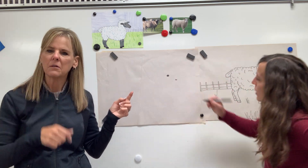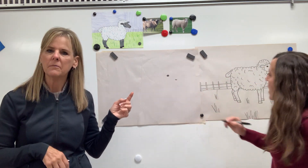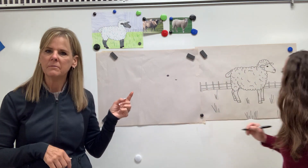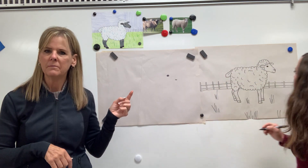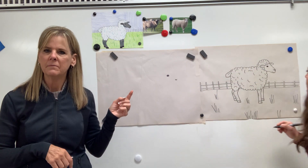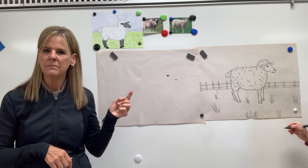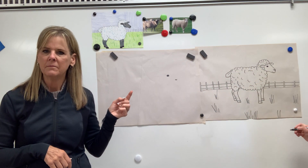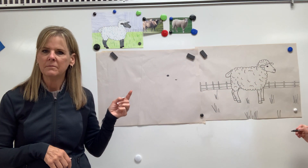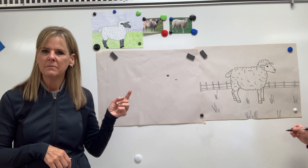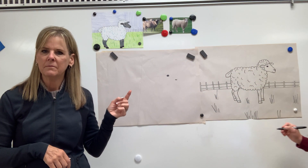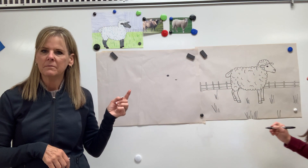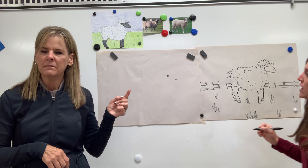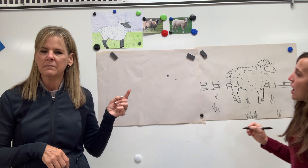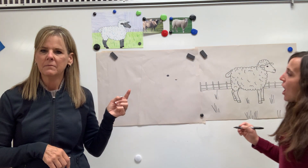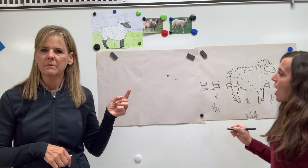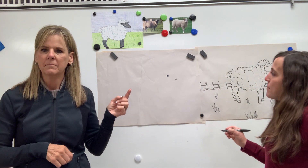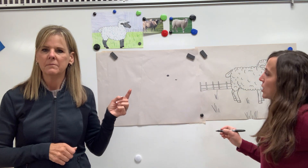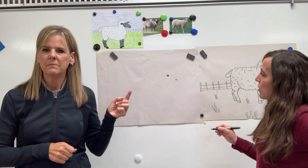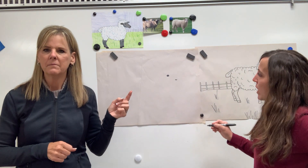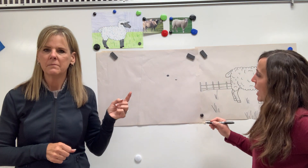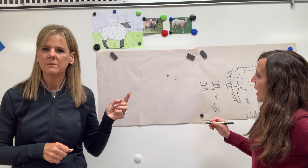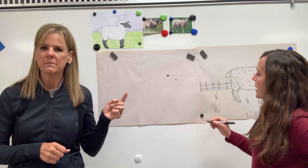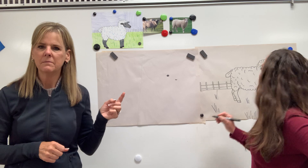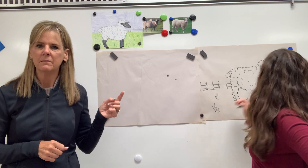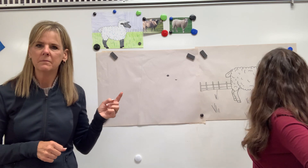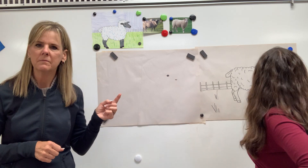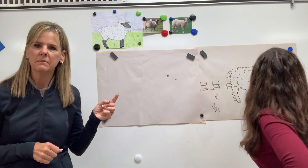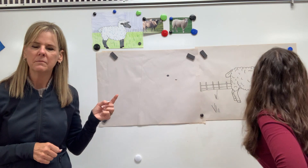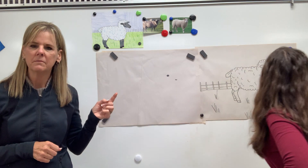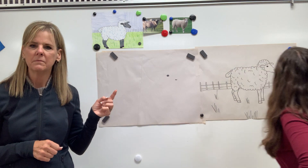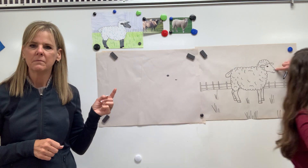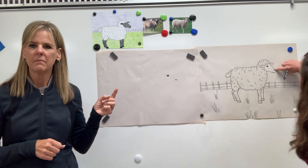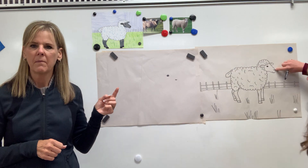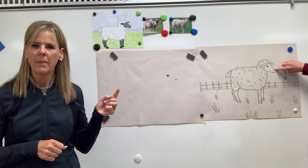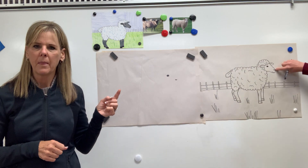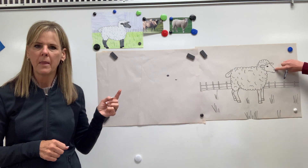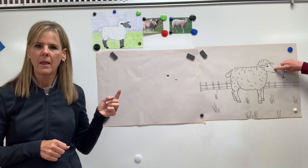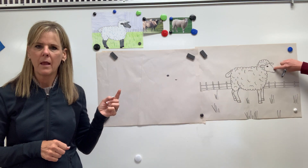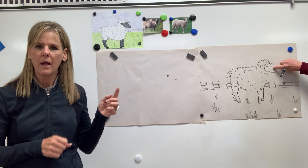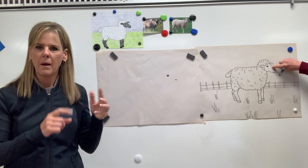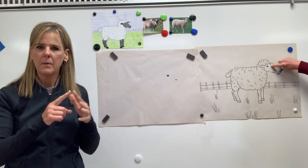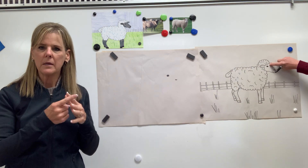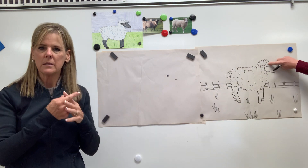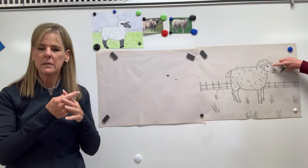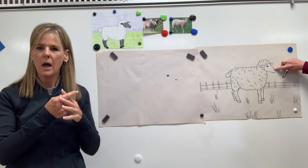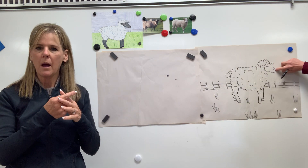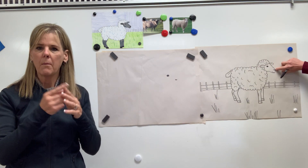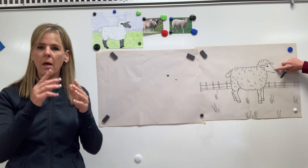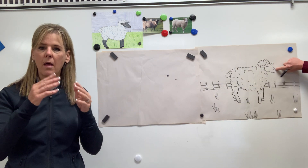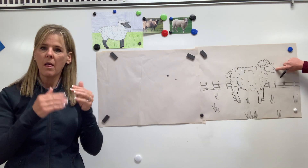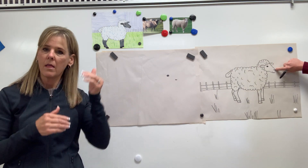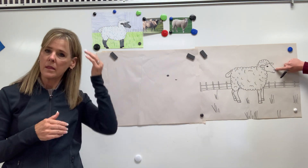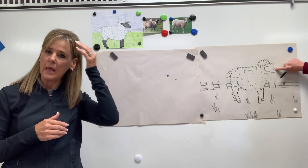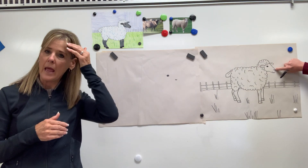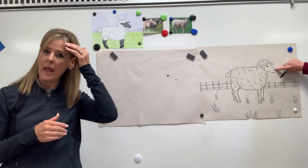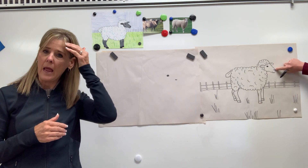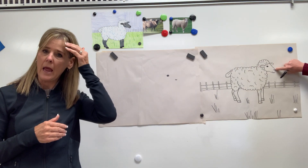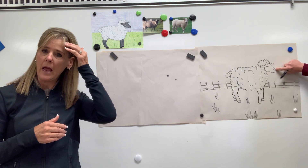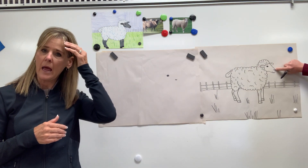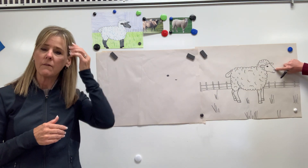Okay, and then I'm gonna go ahead and start the top part of his head right here. From his nostril,